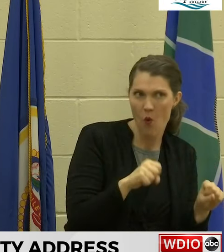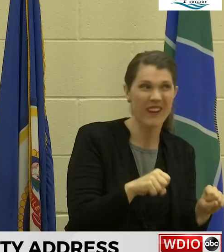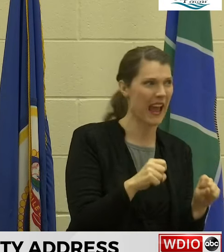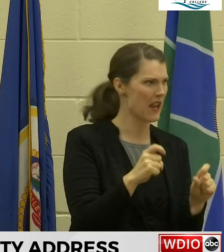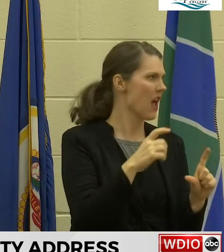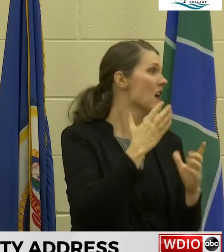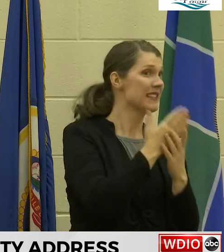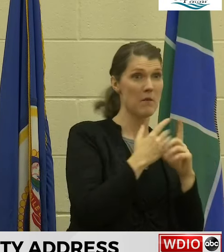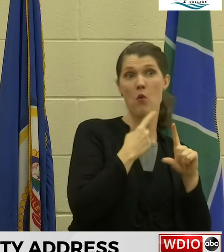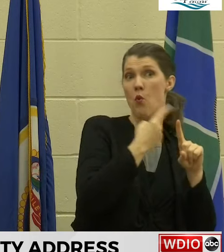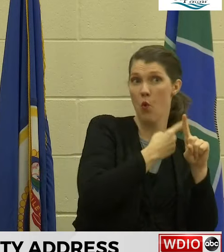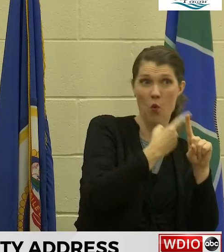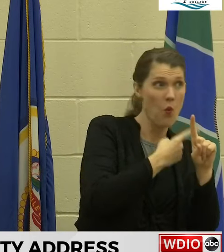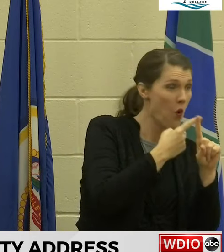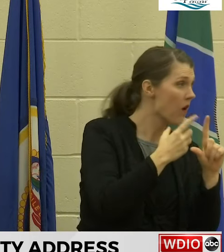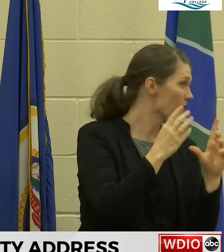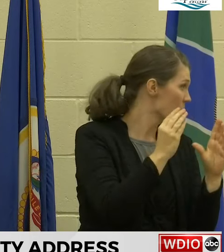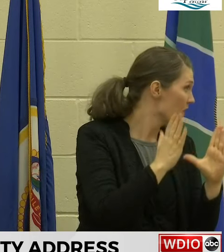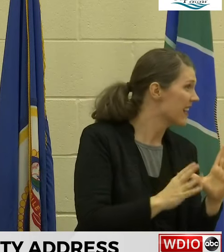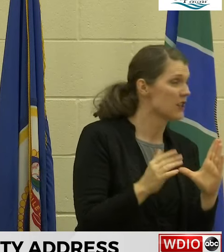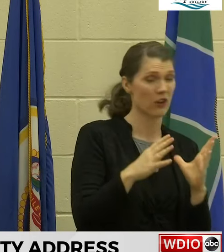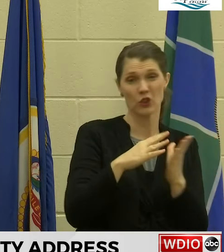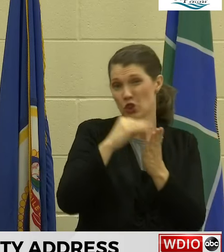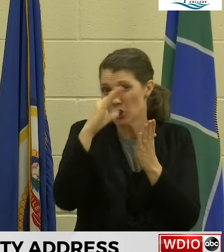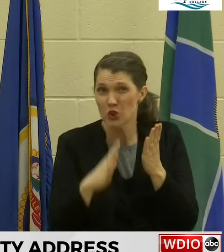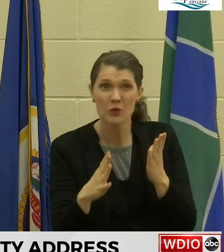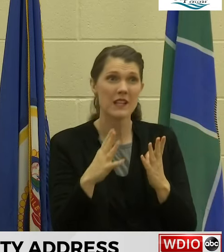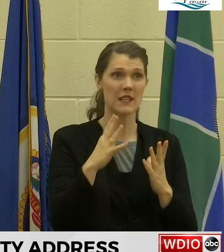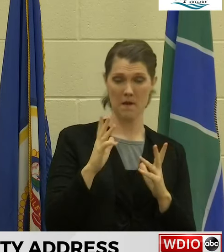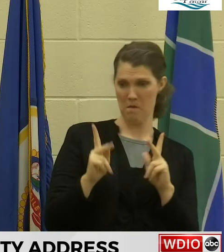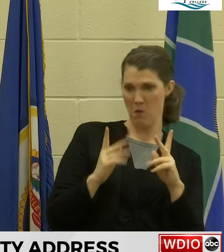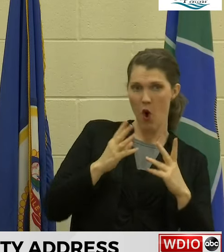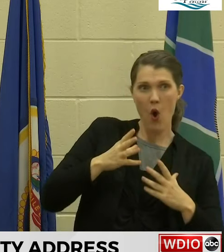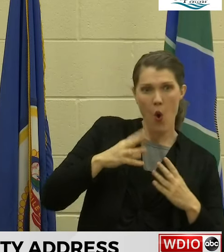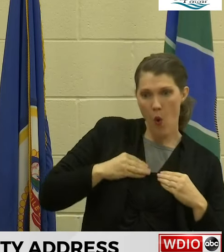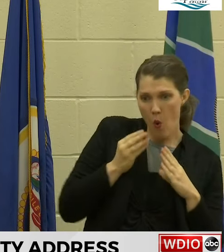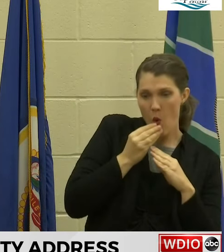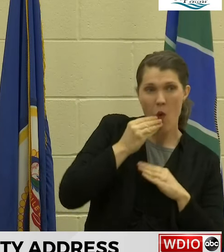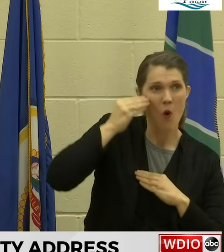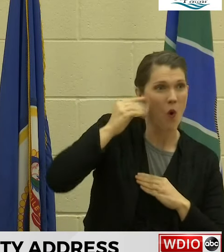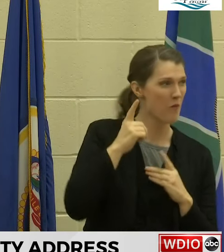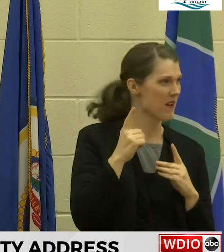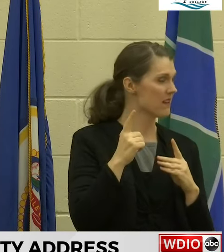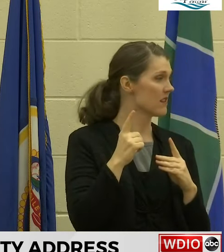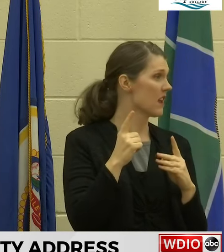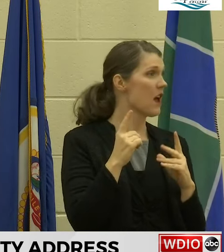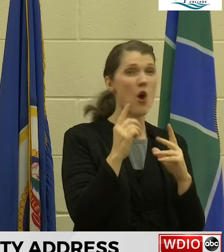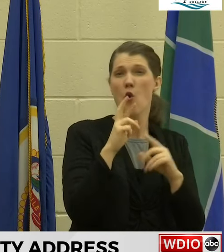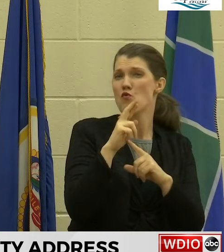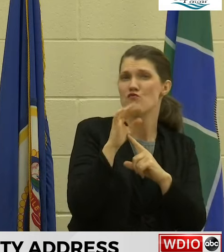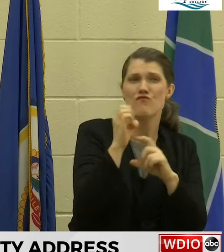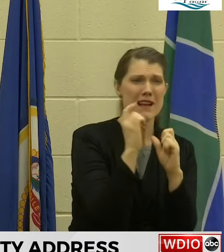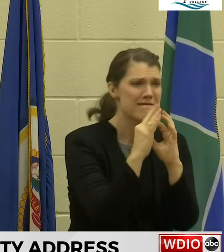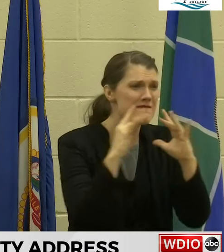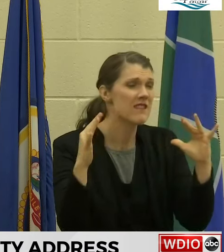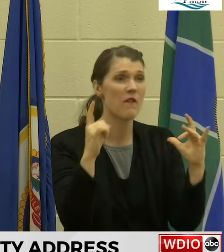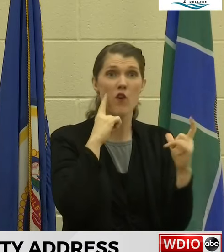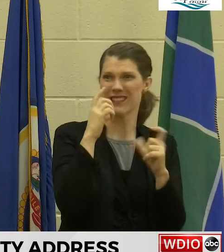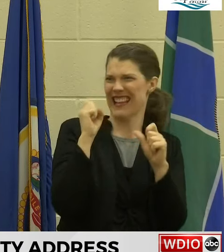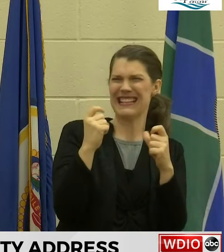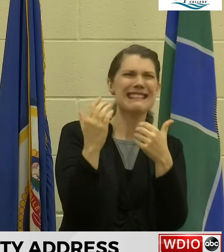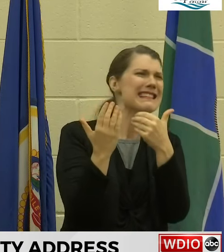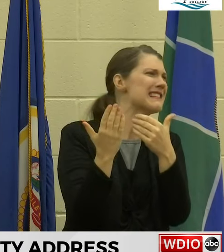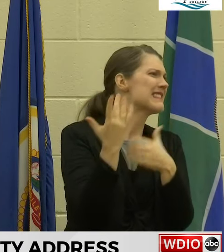mix of renters and homeowners and students, racial diversity, easy access to the outdoors, and some